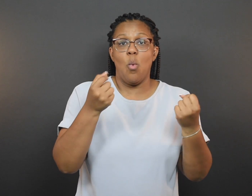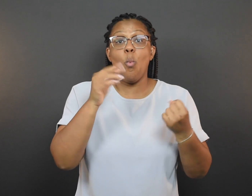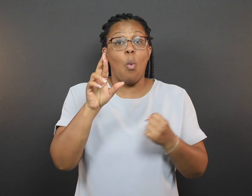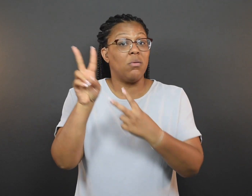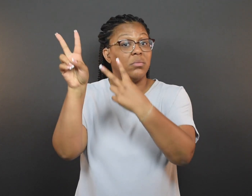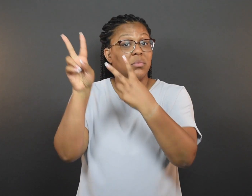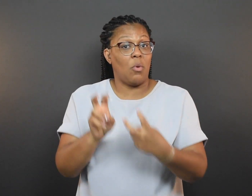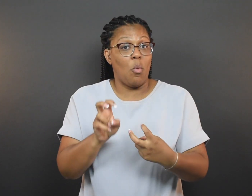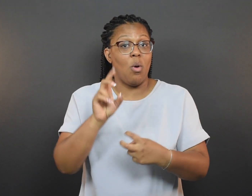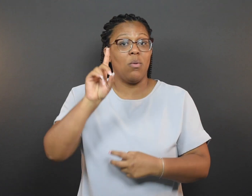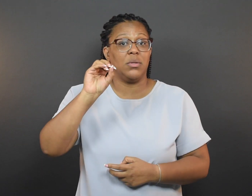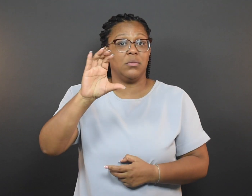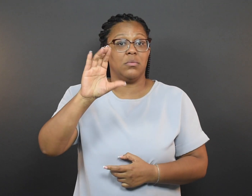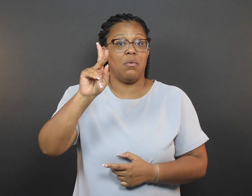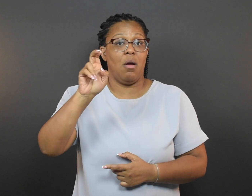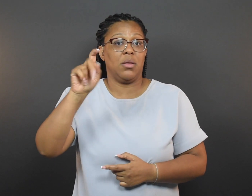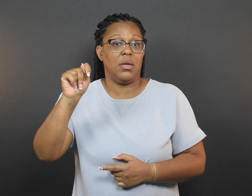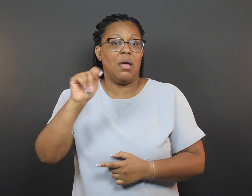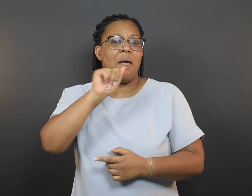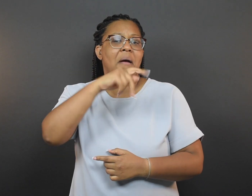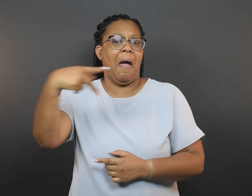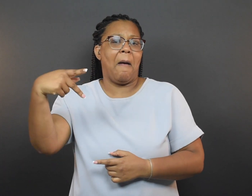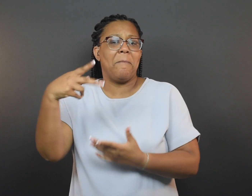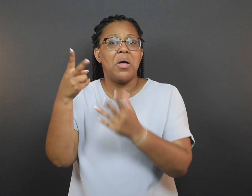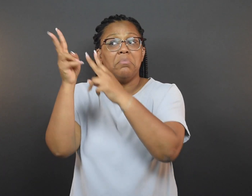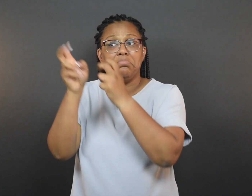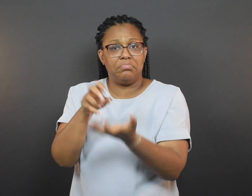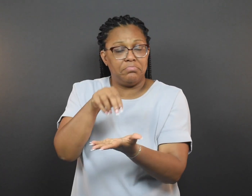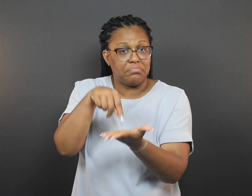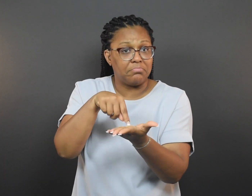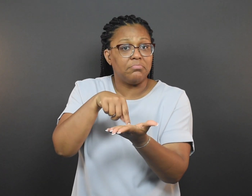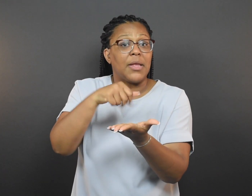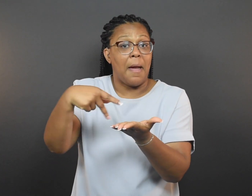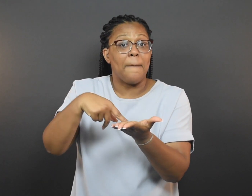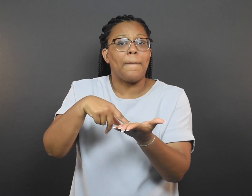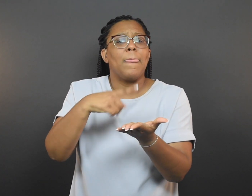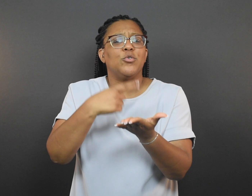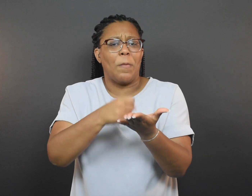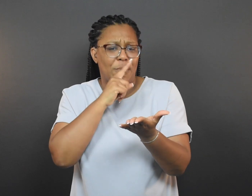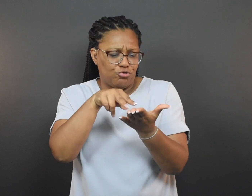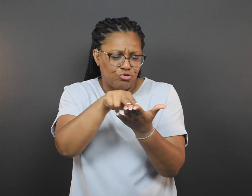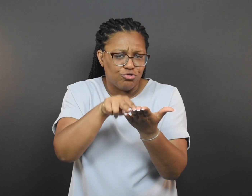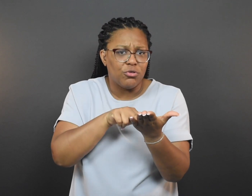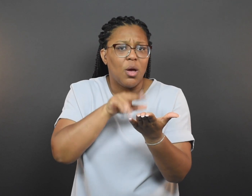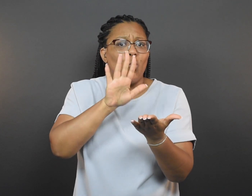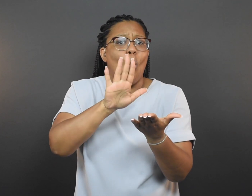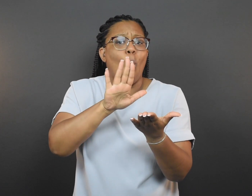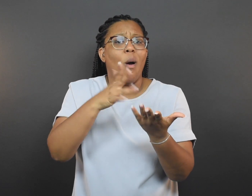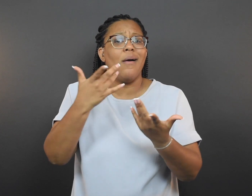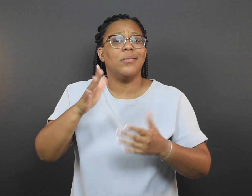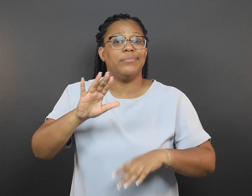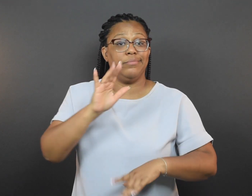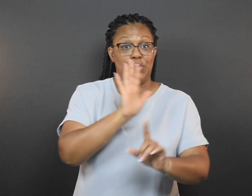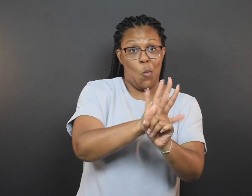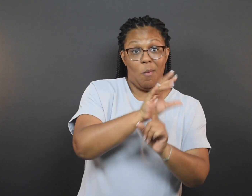or download the Docket app to securely view you and your